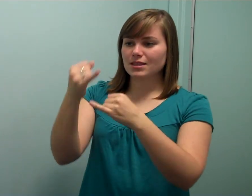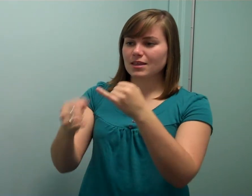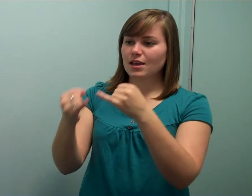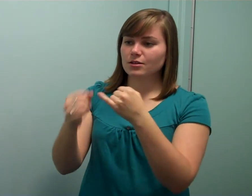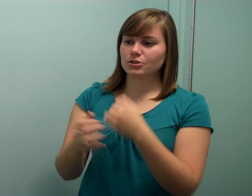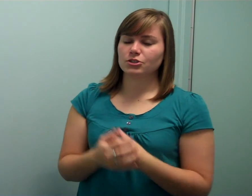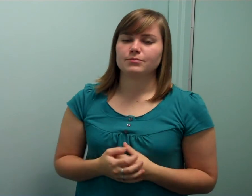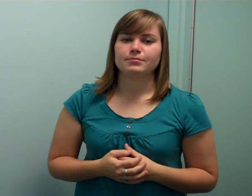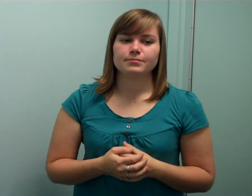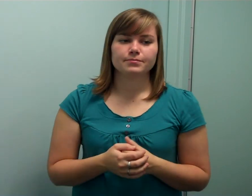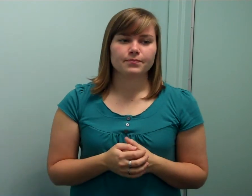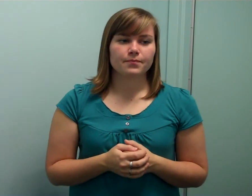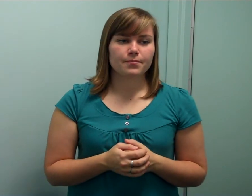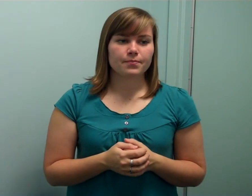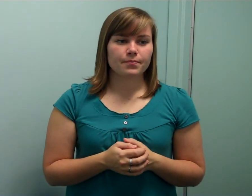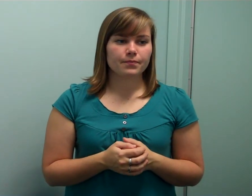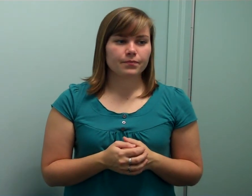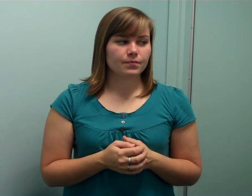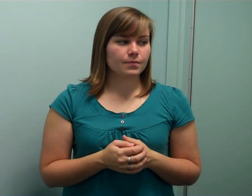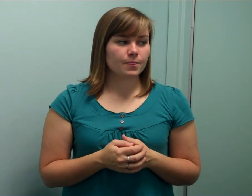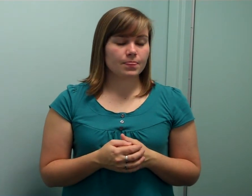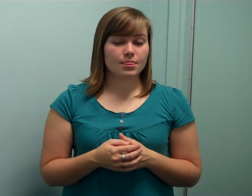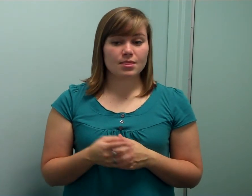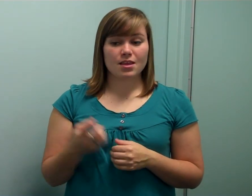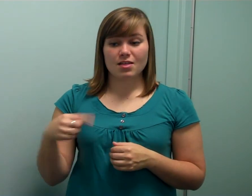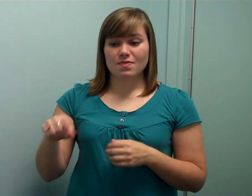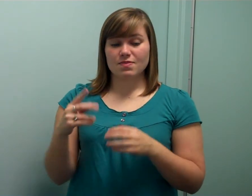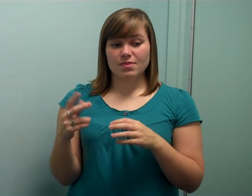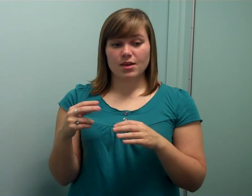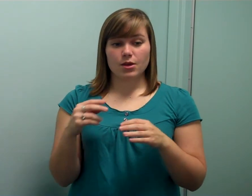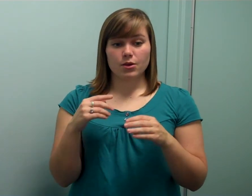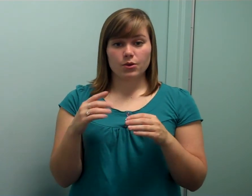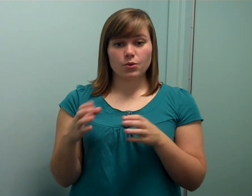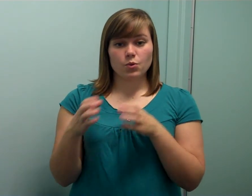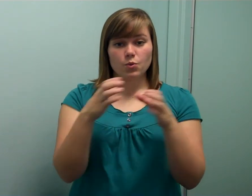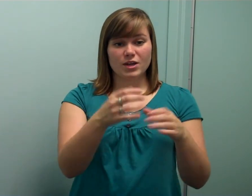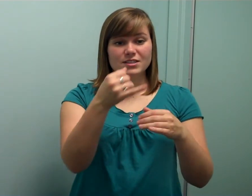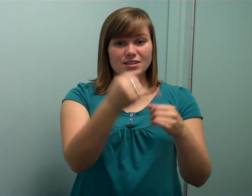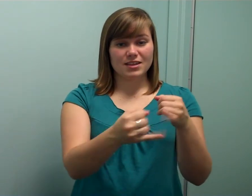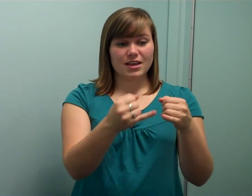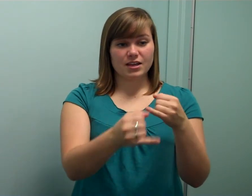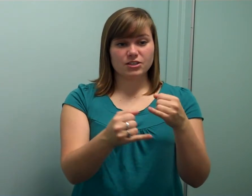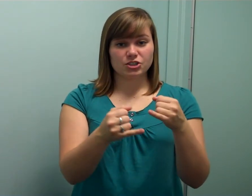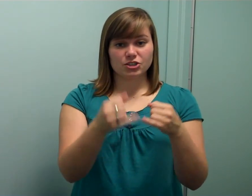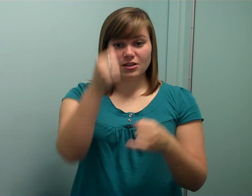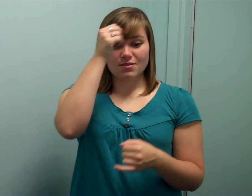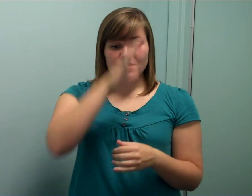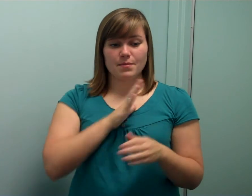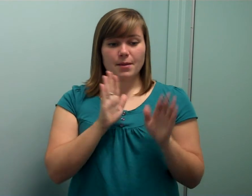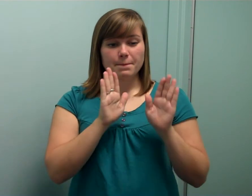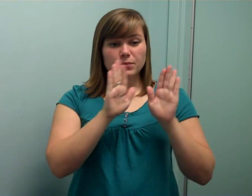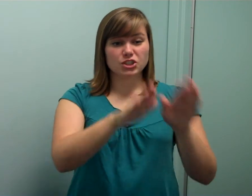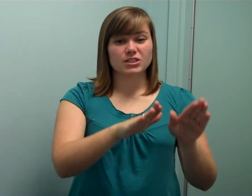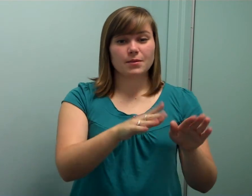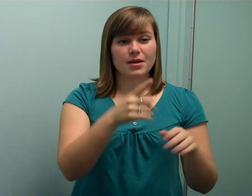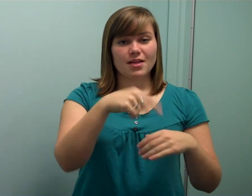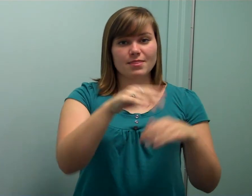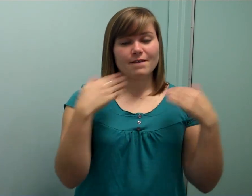edge." They went to the edge. He pushed them, and they flew.